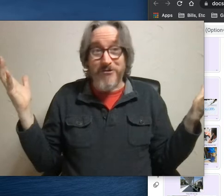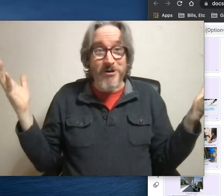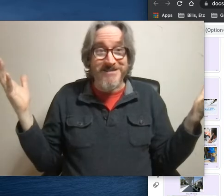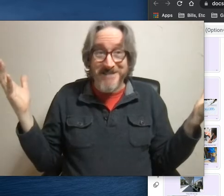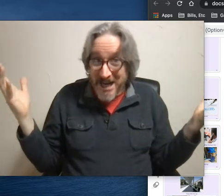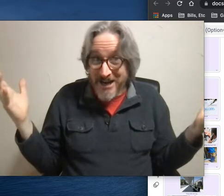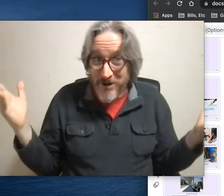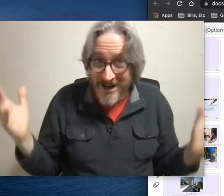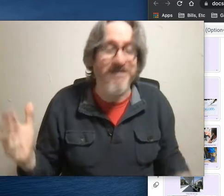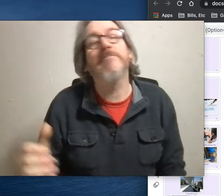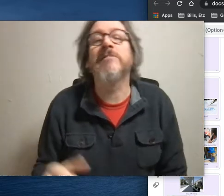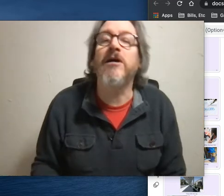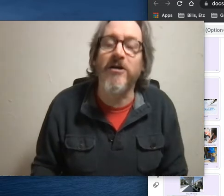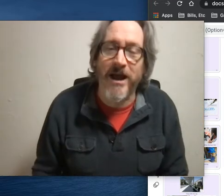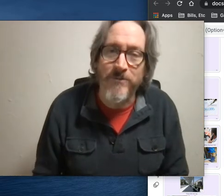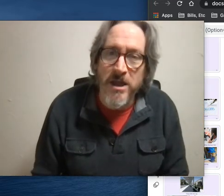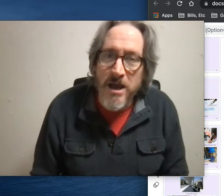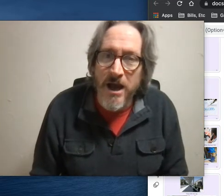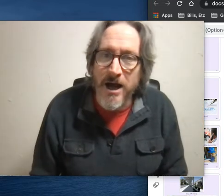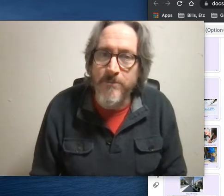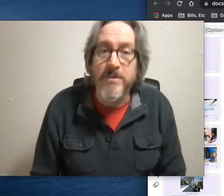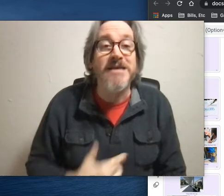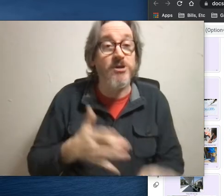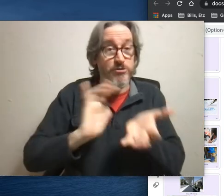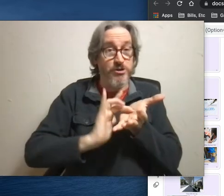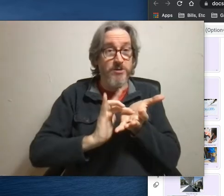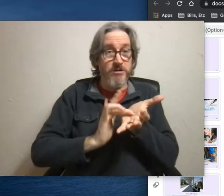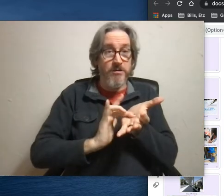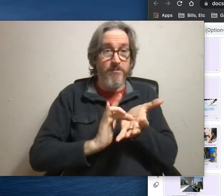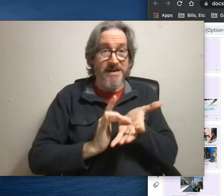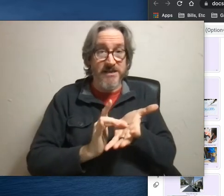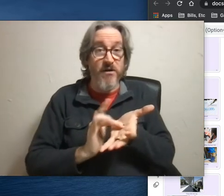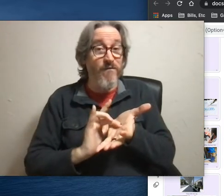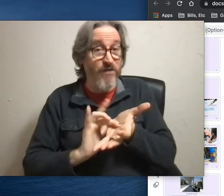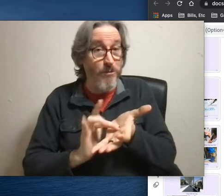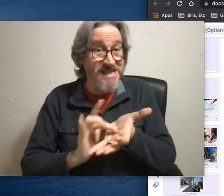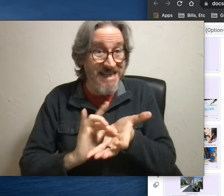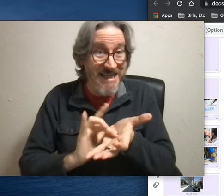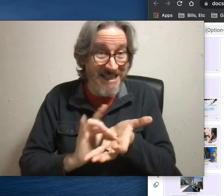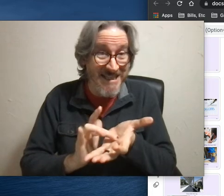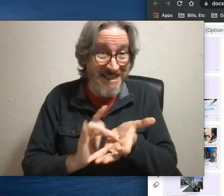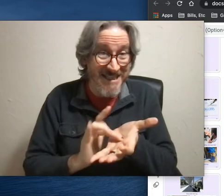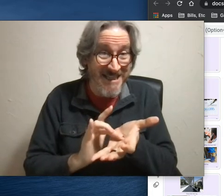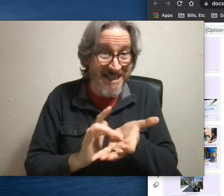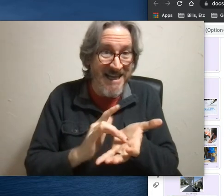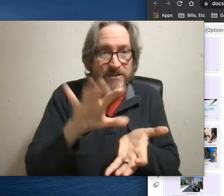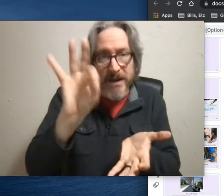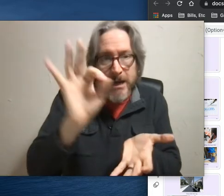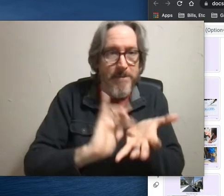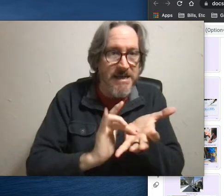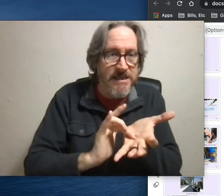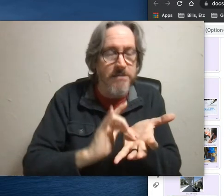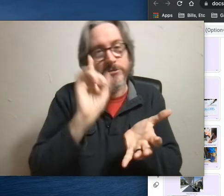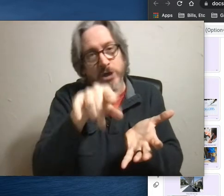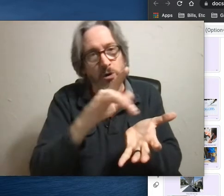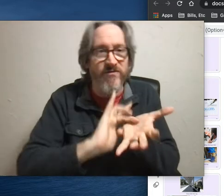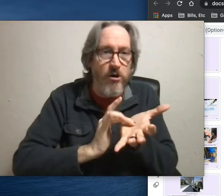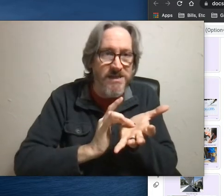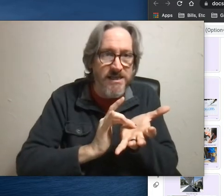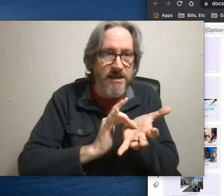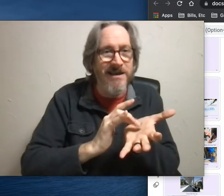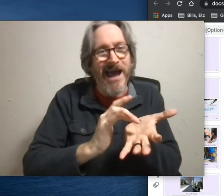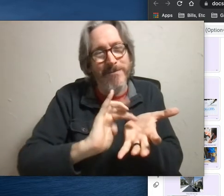And of course, he didn't want anything. Okay. So prescription, medicine, pharmacy. Pick up medicine, go